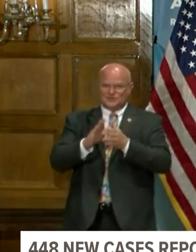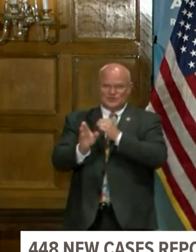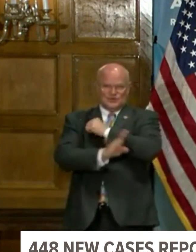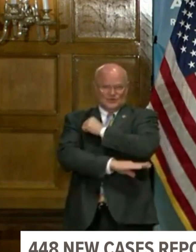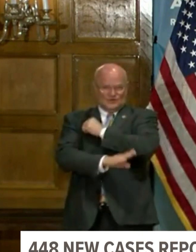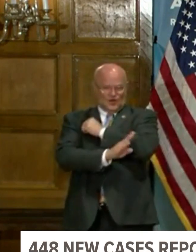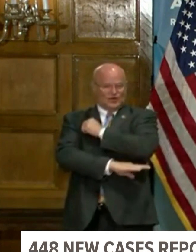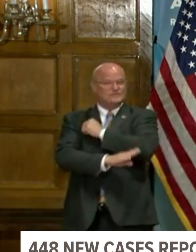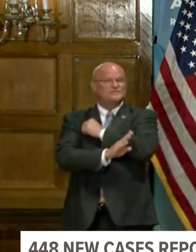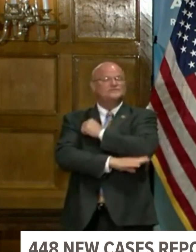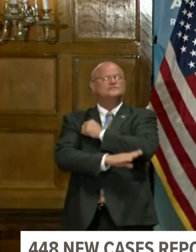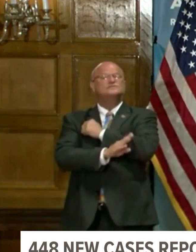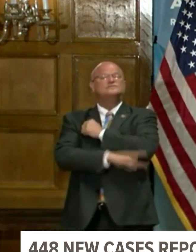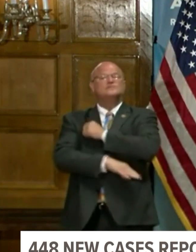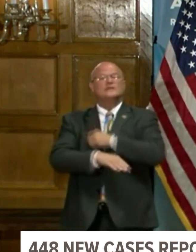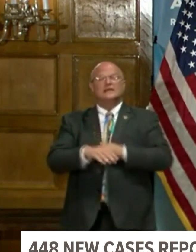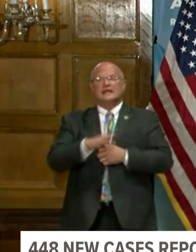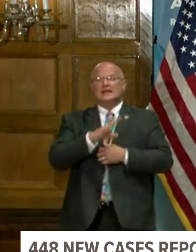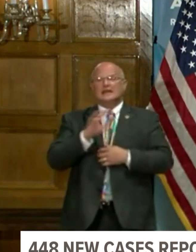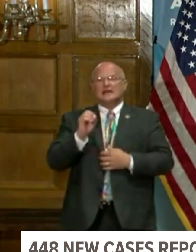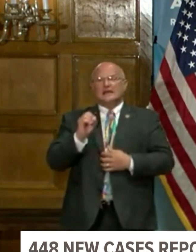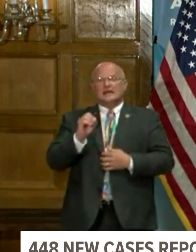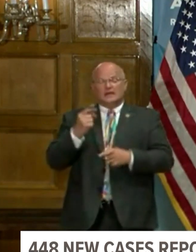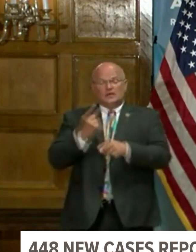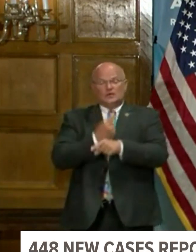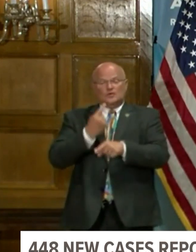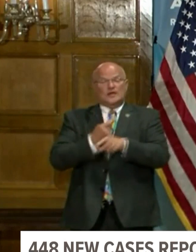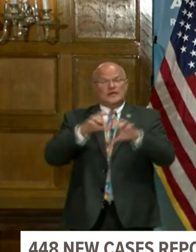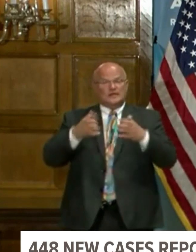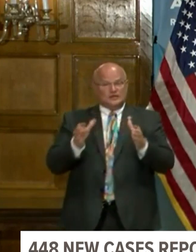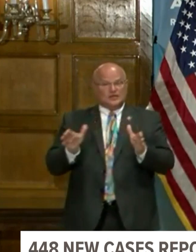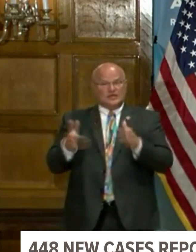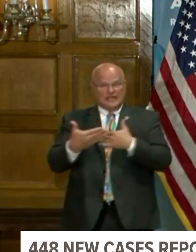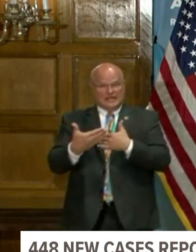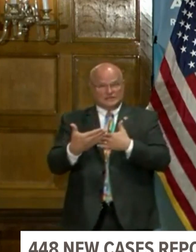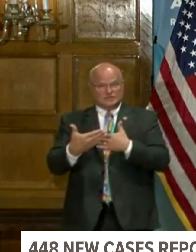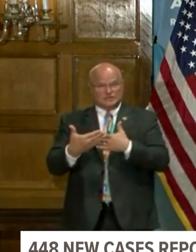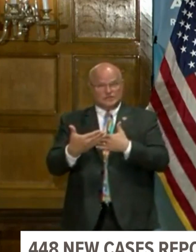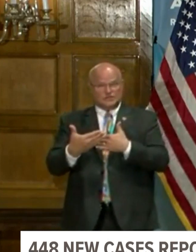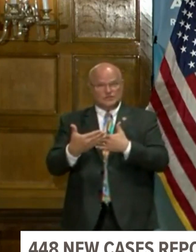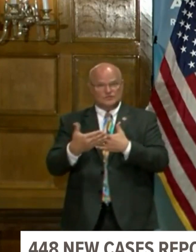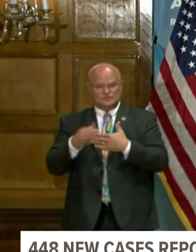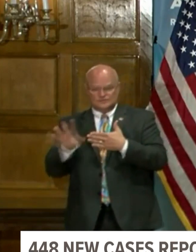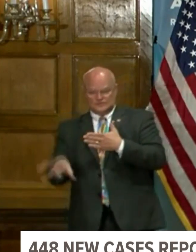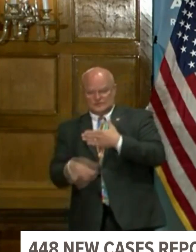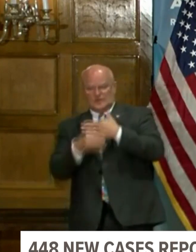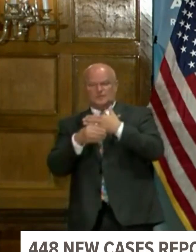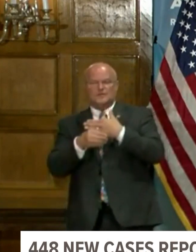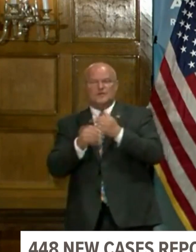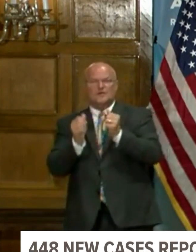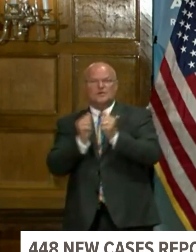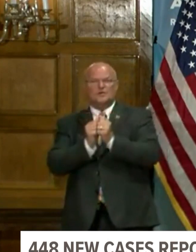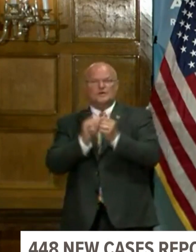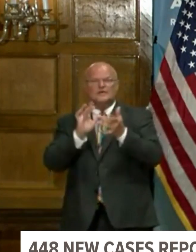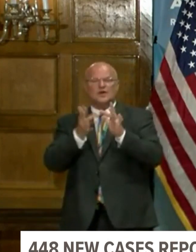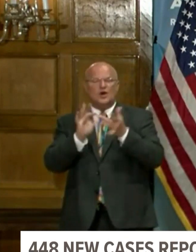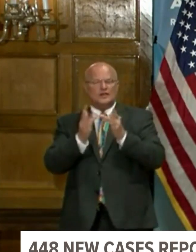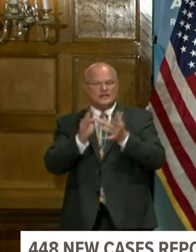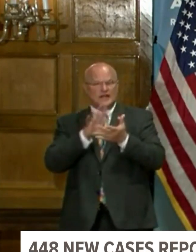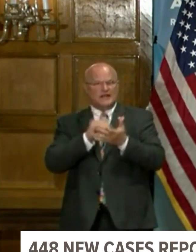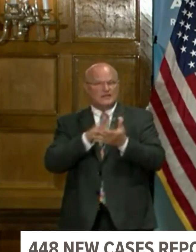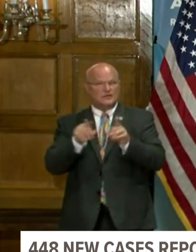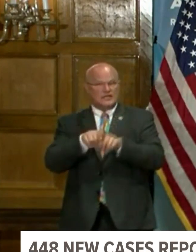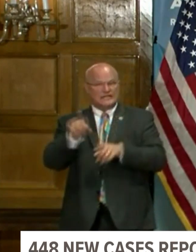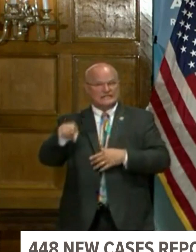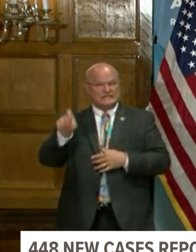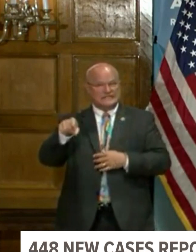in the school year in regular classroom fashion, supplemented by online learning as